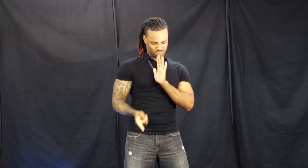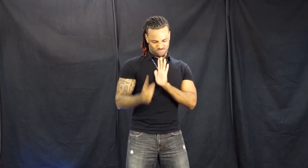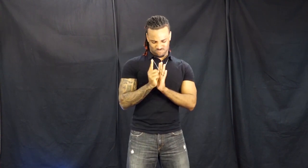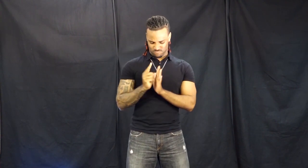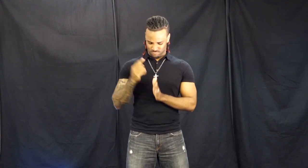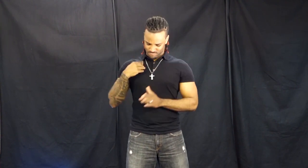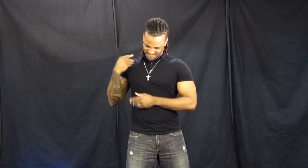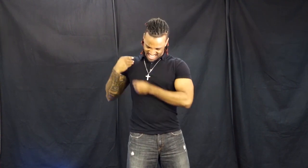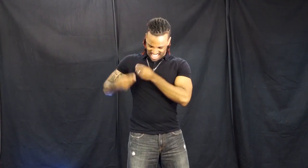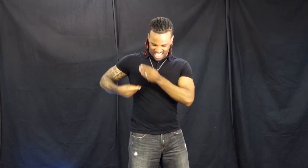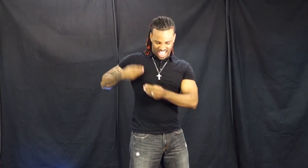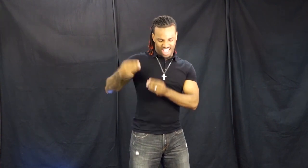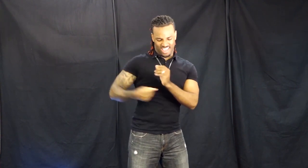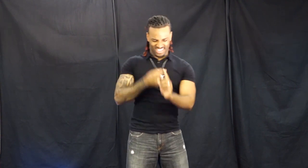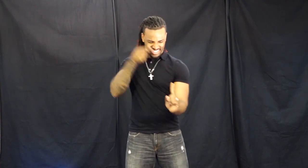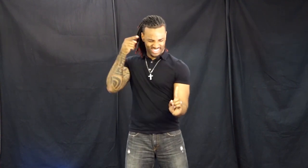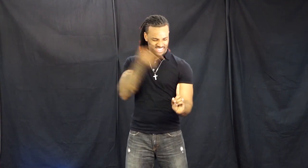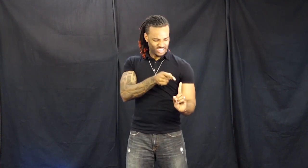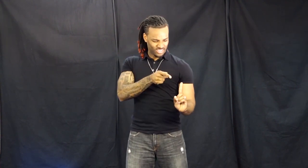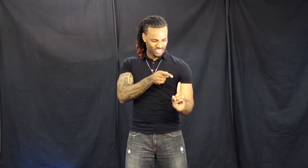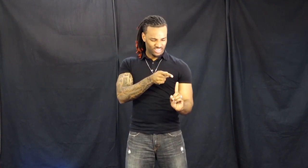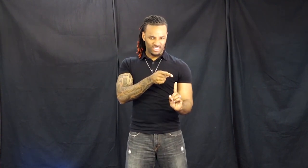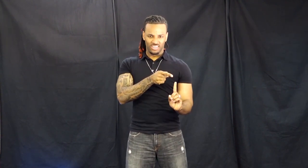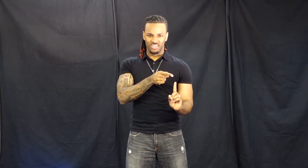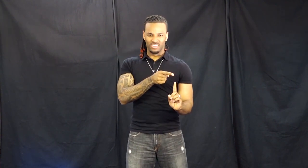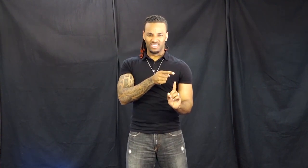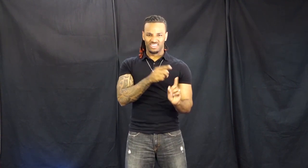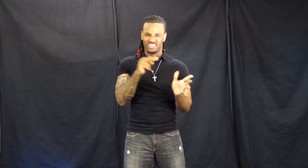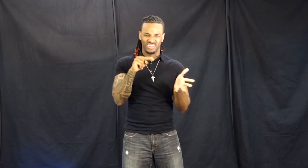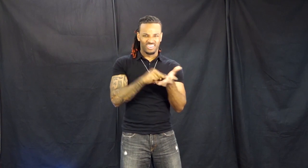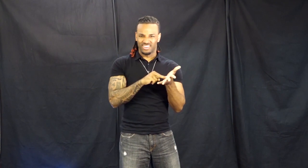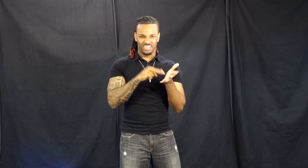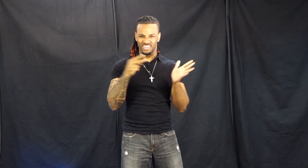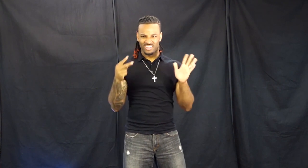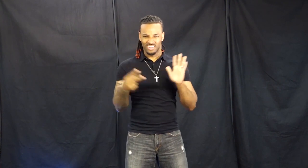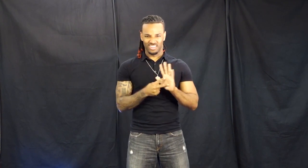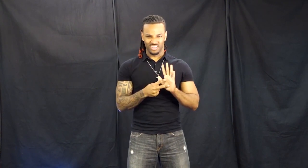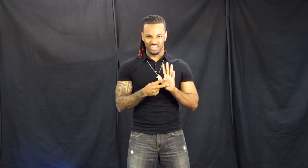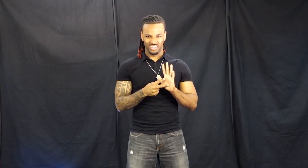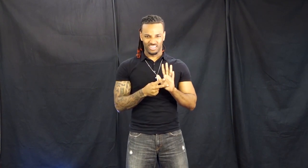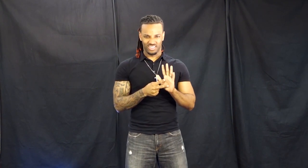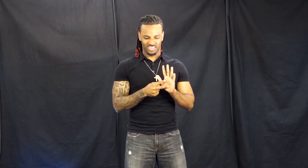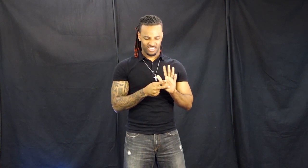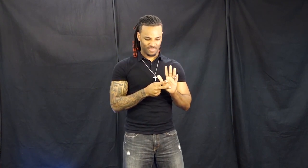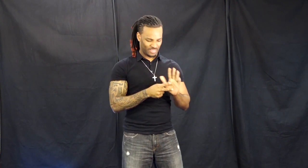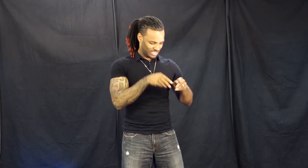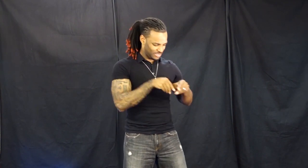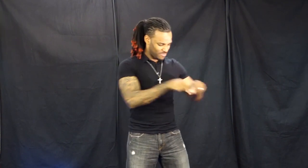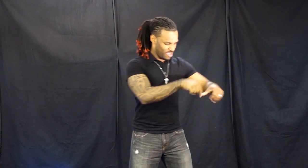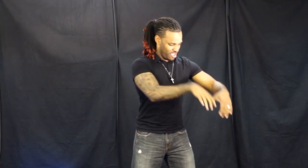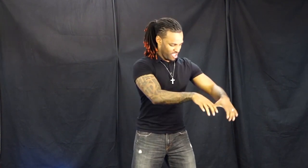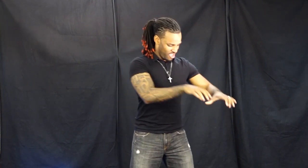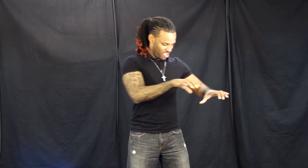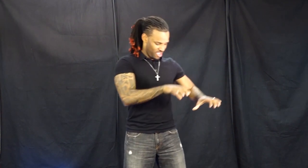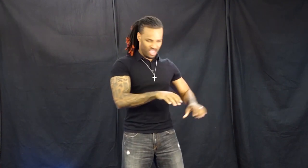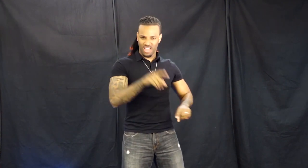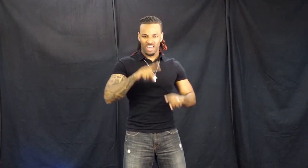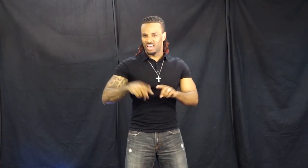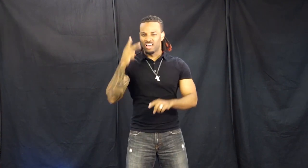Legacy. What is a legacy? It's planting seeds in a garden you never get to see. I wrote some notes at the